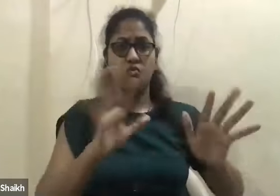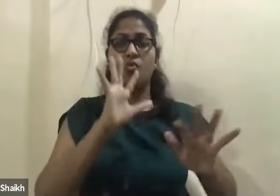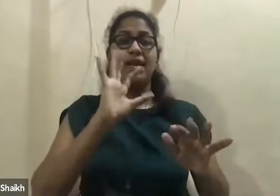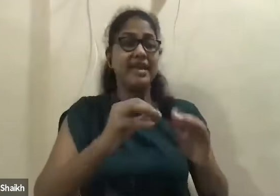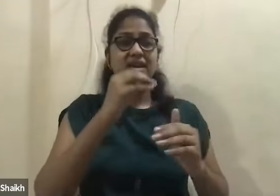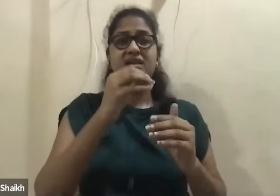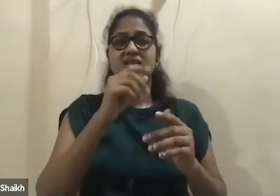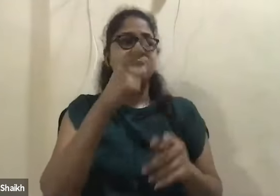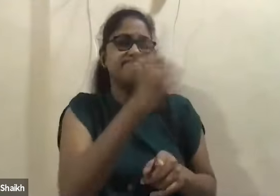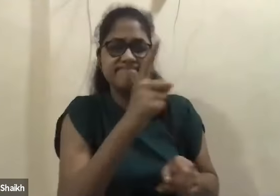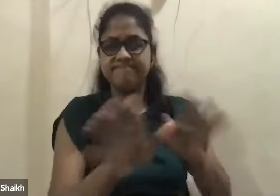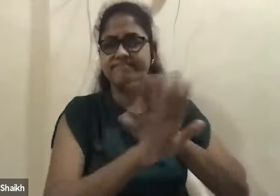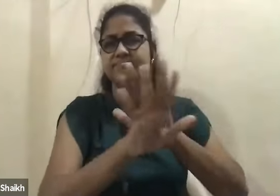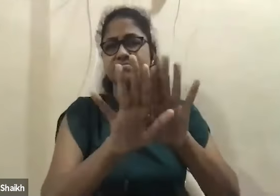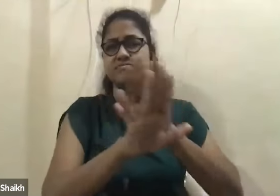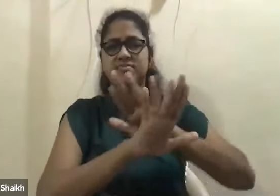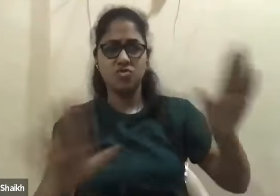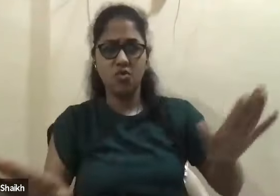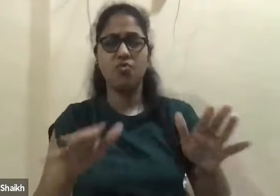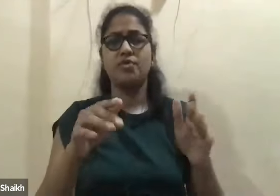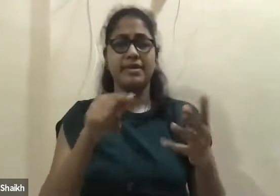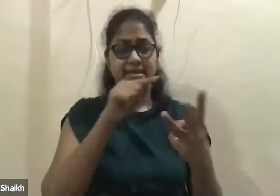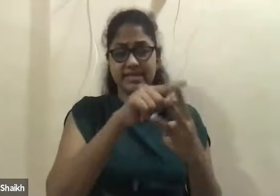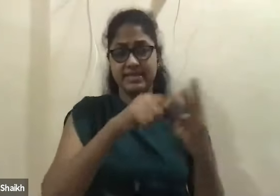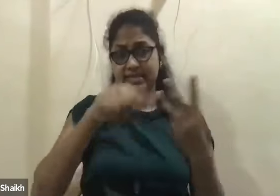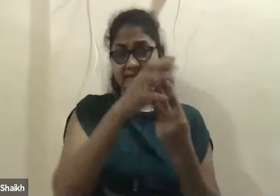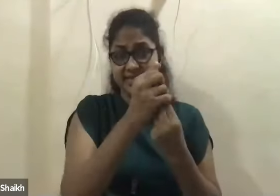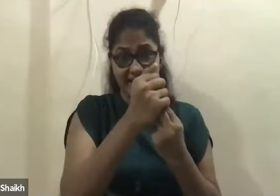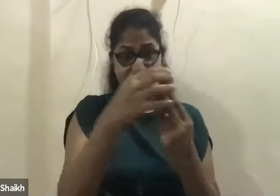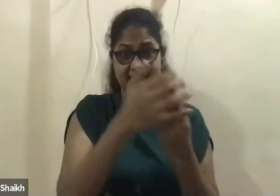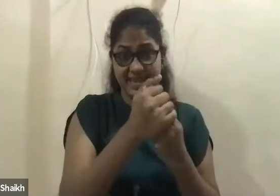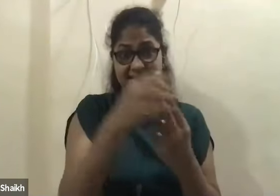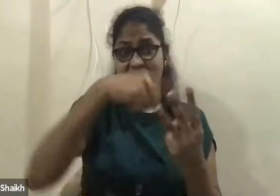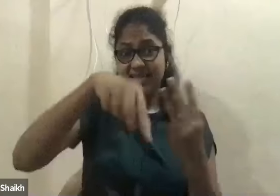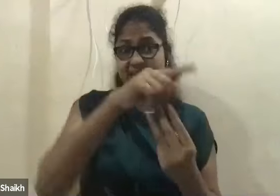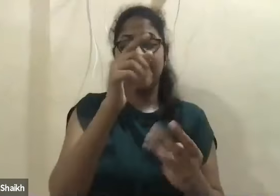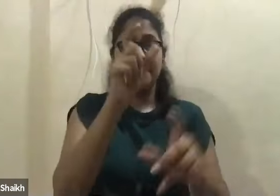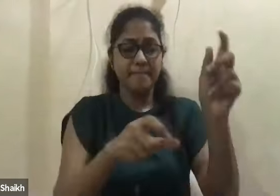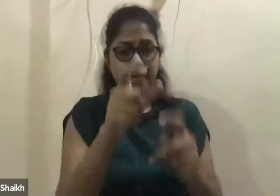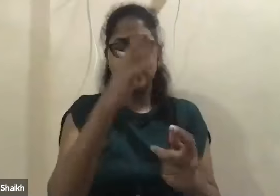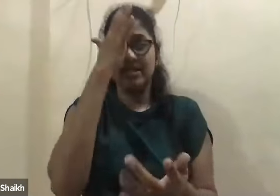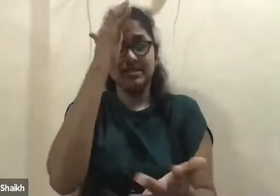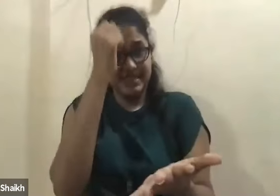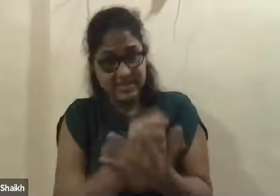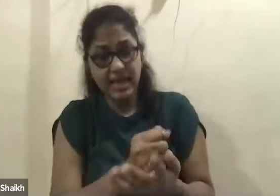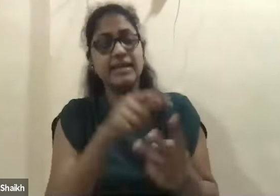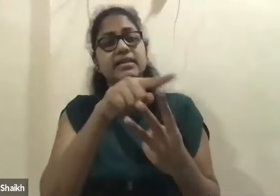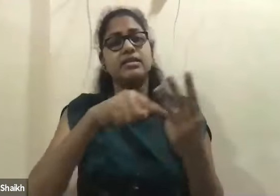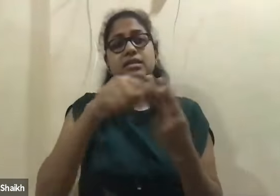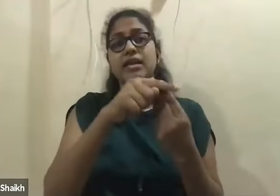them. Whatever decisions that the trustees take, the sole approval of the settler is